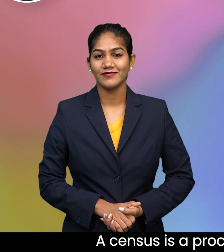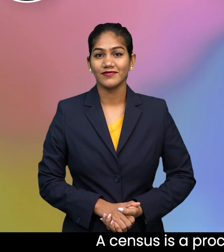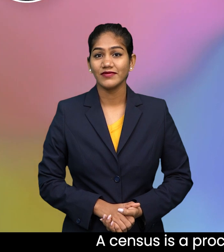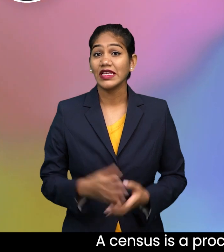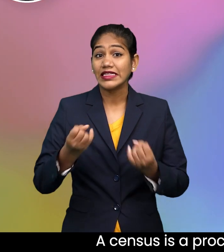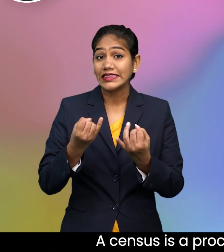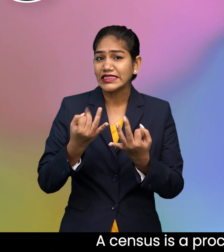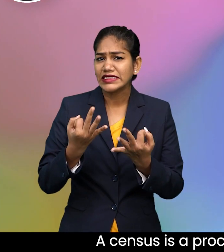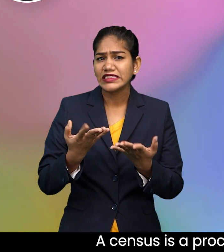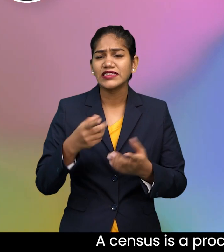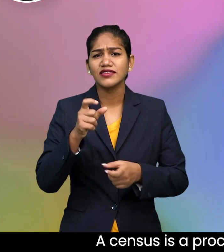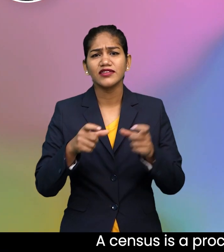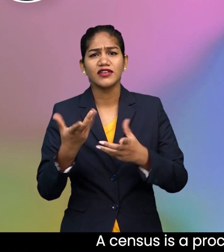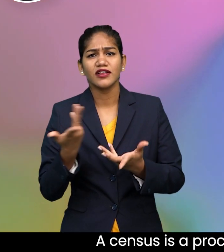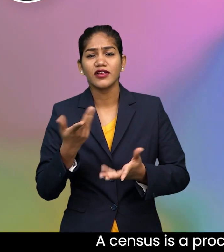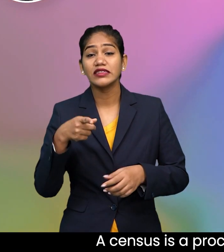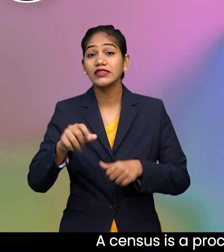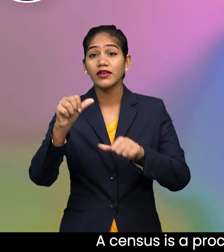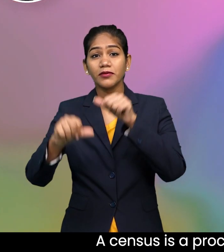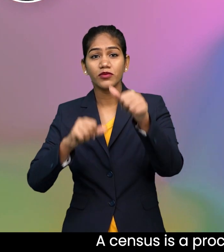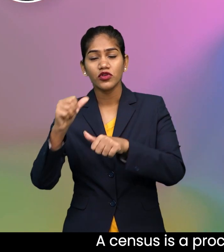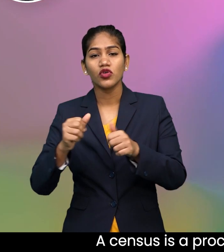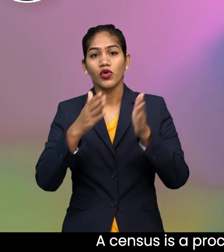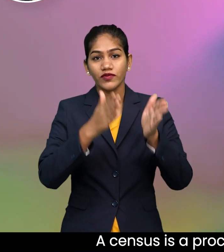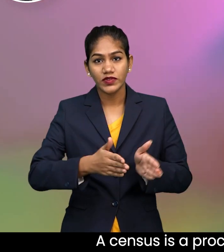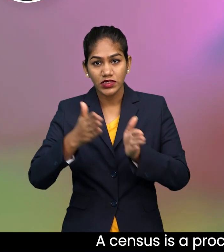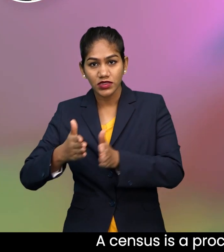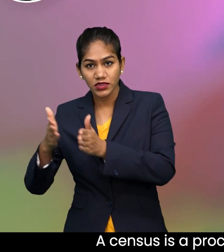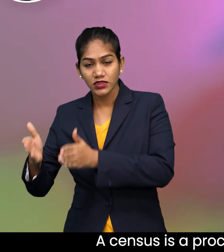A census is a procedure of systematically acquiring